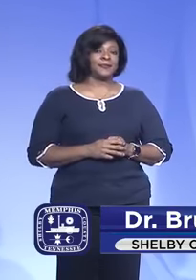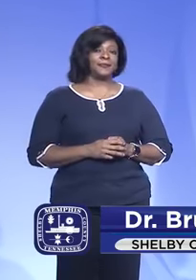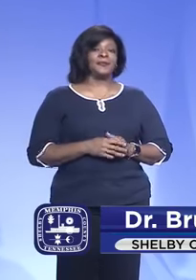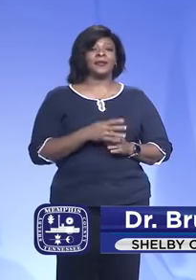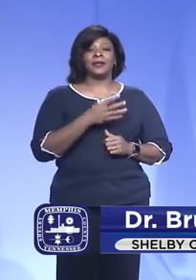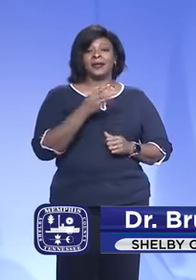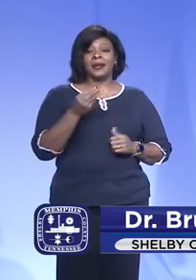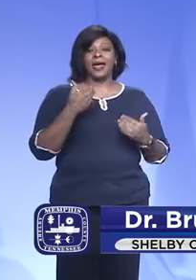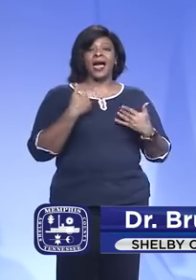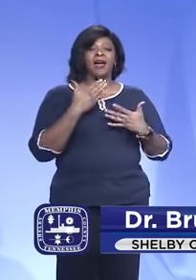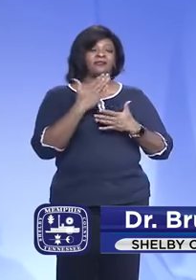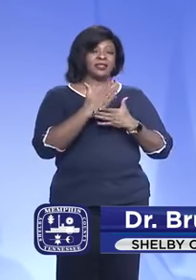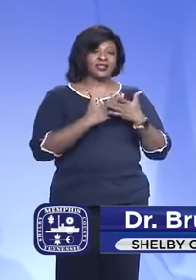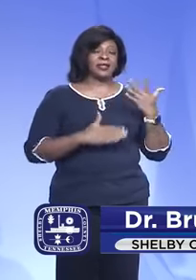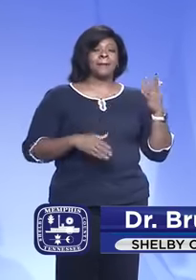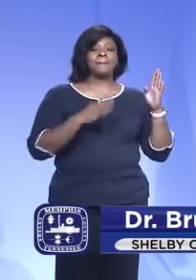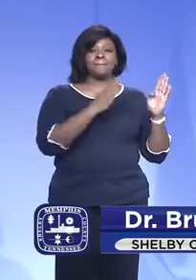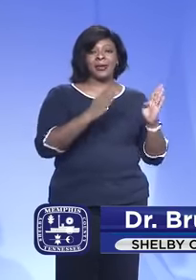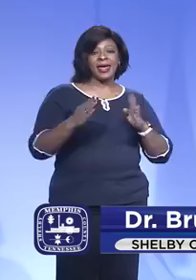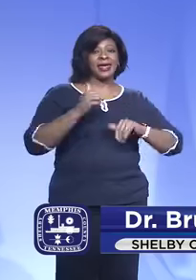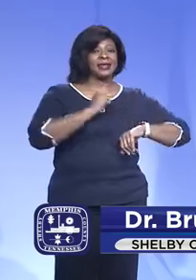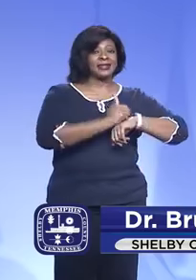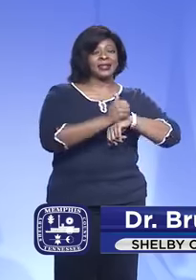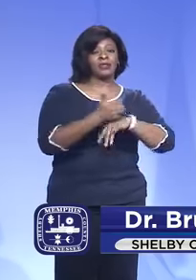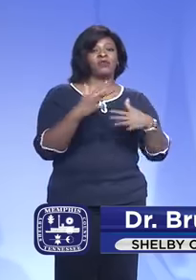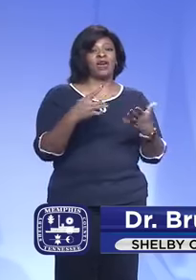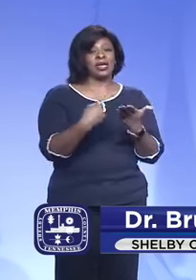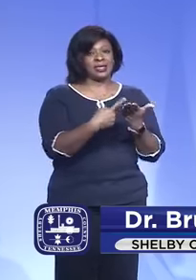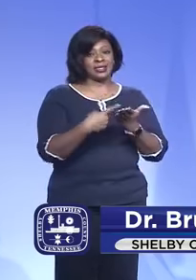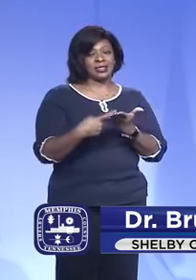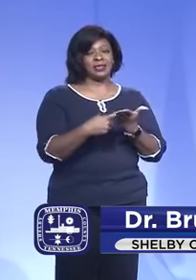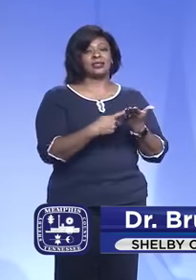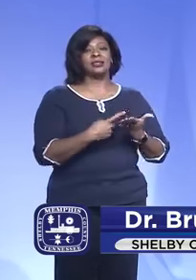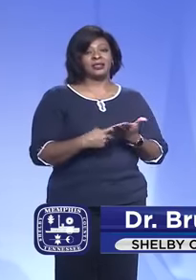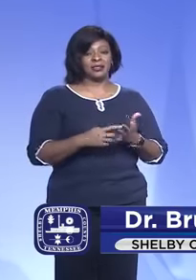have some contingency plans that we've discussed.